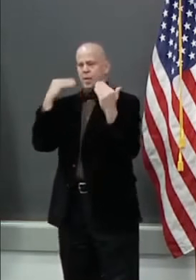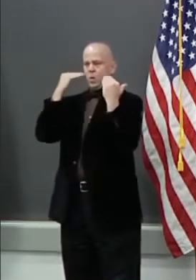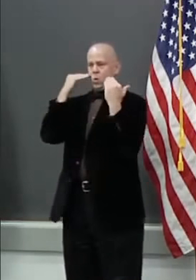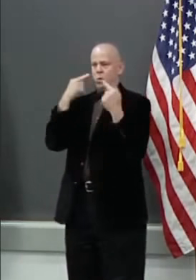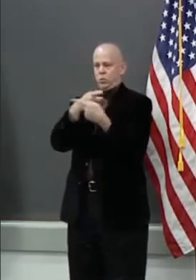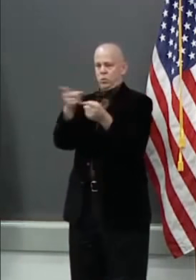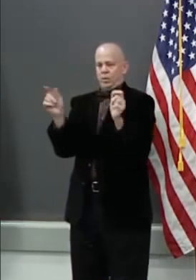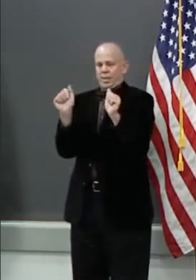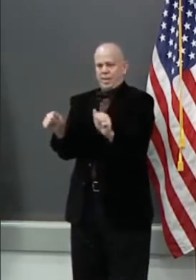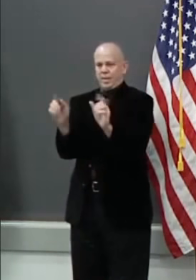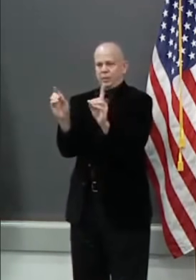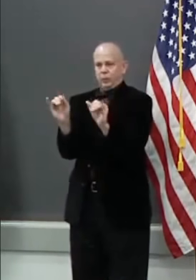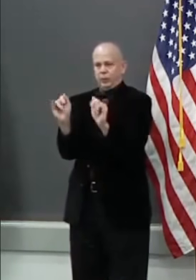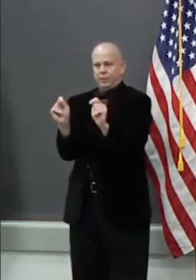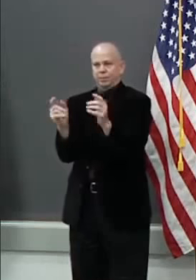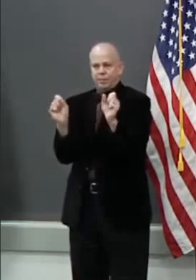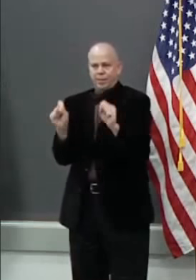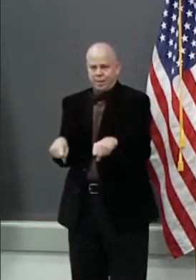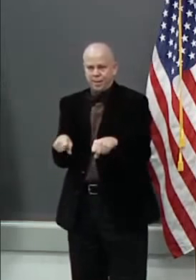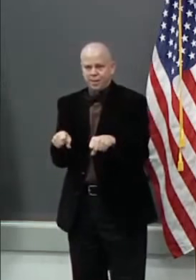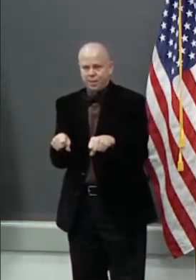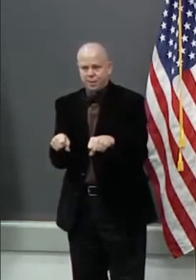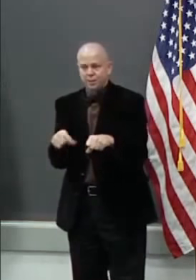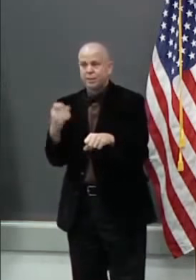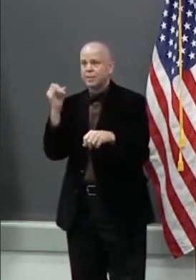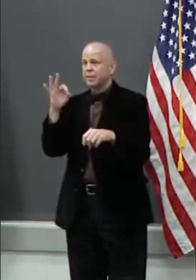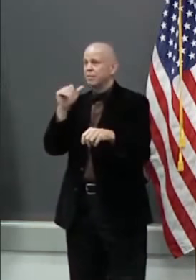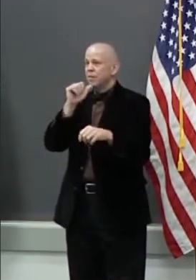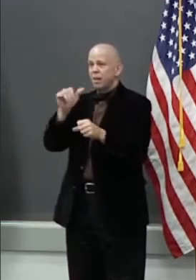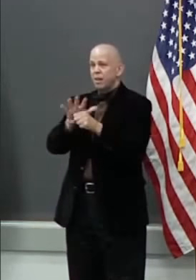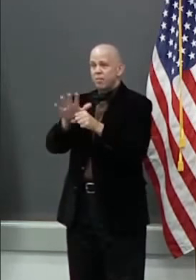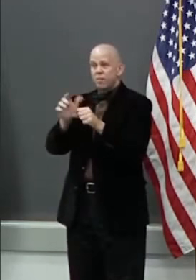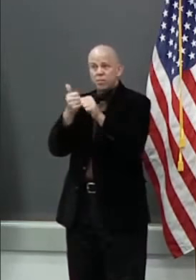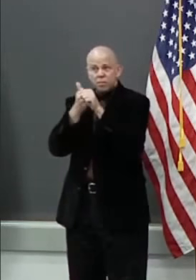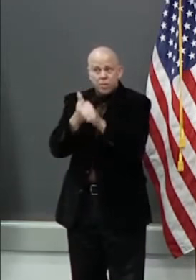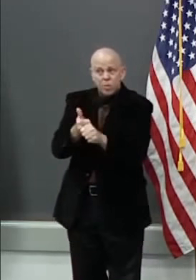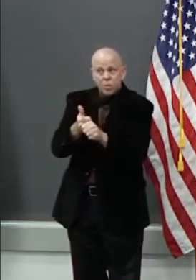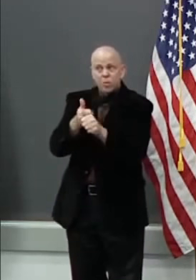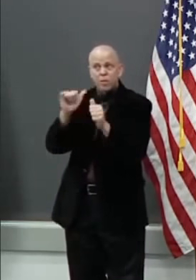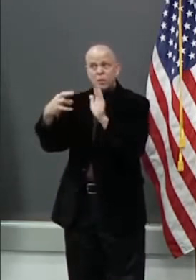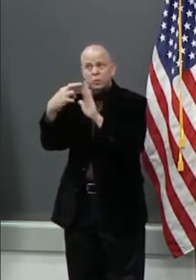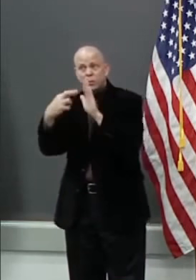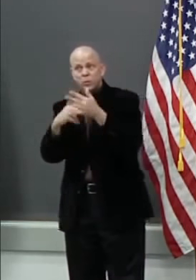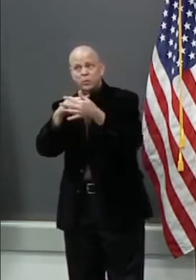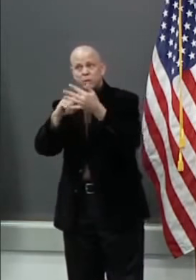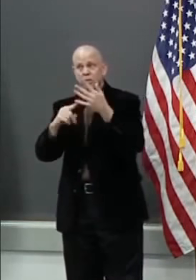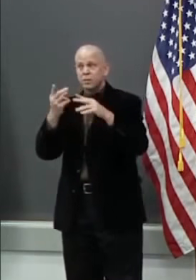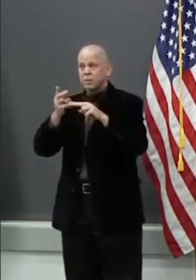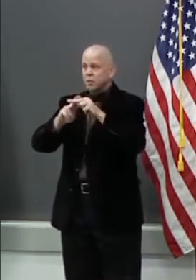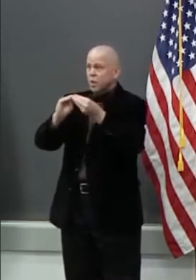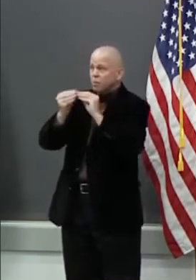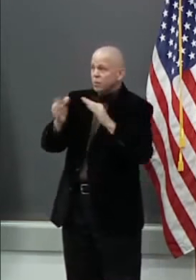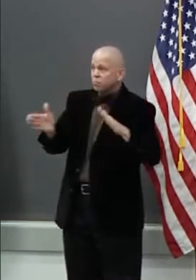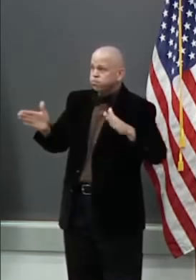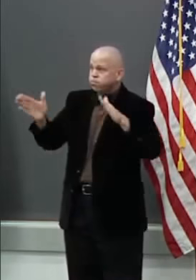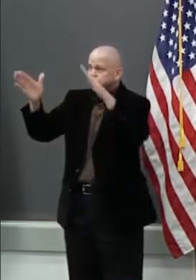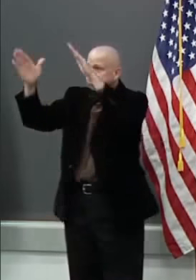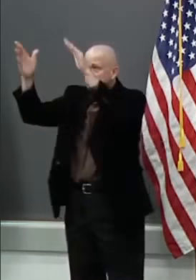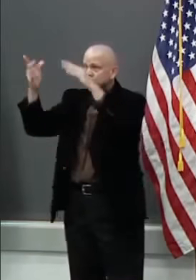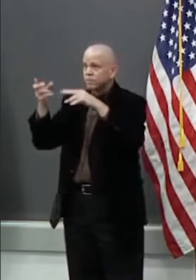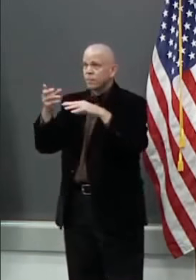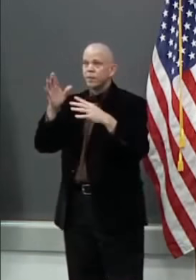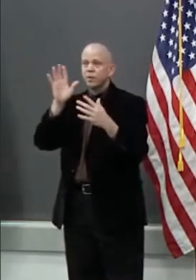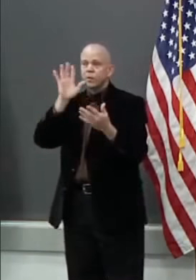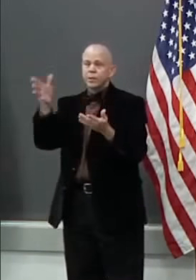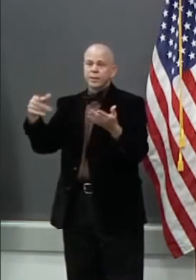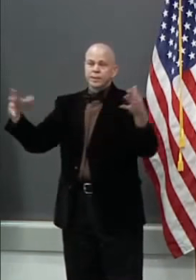this. And if enough Oregonians do not come together and do this, and we're still seeing increases in spread, we'll have those conversations, public health